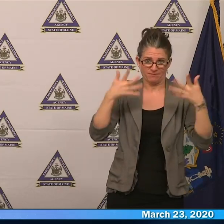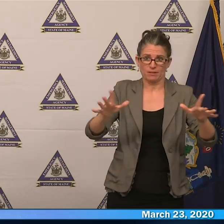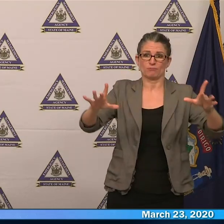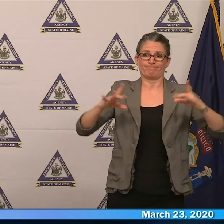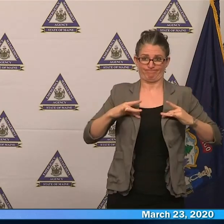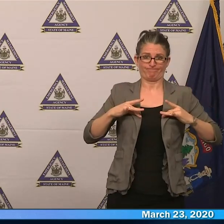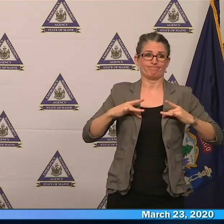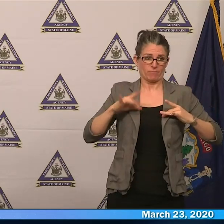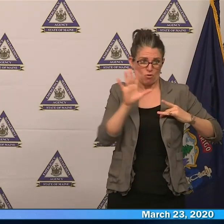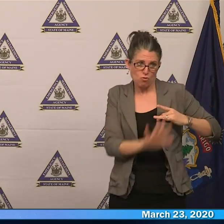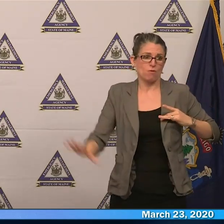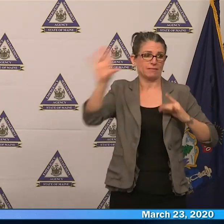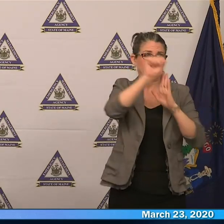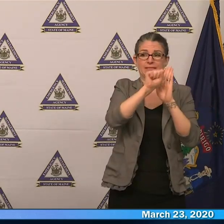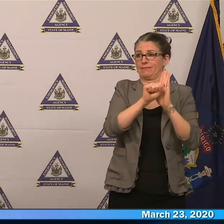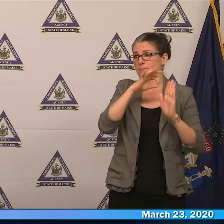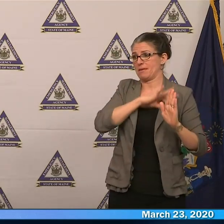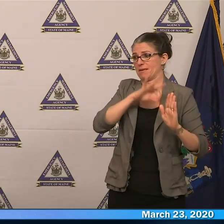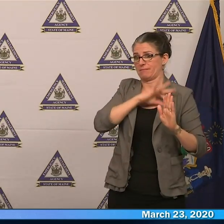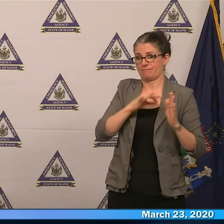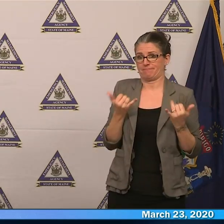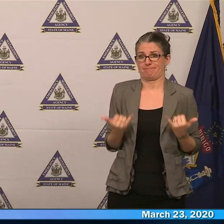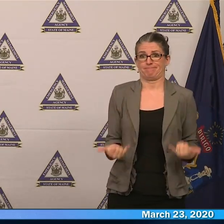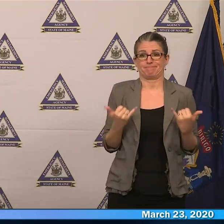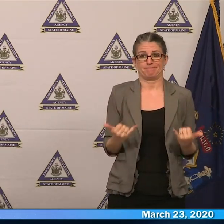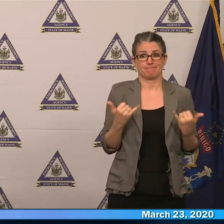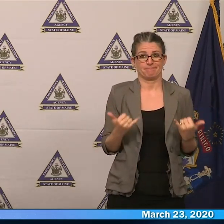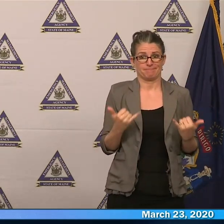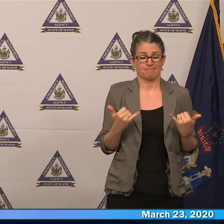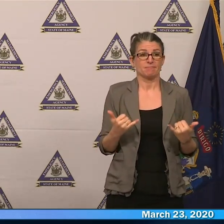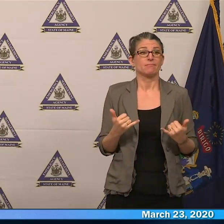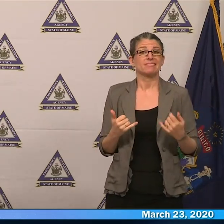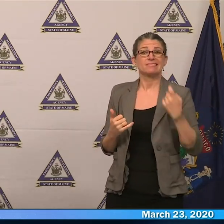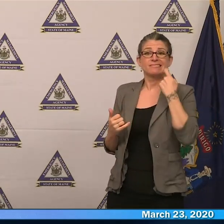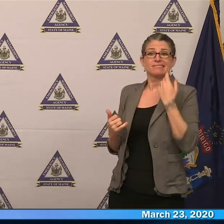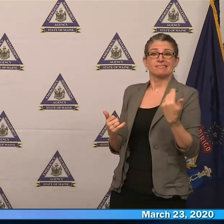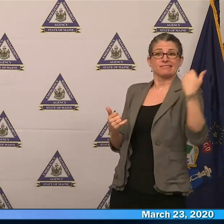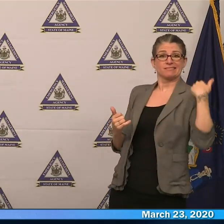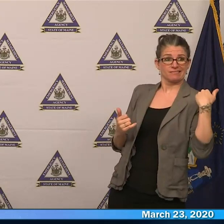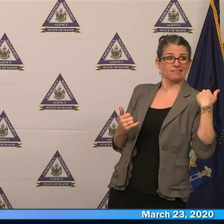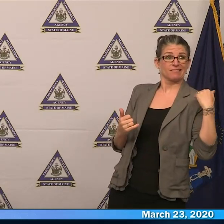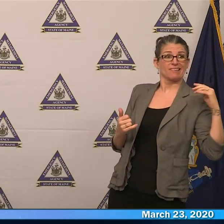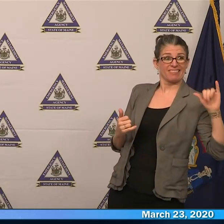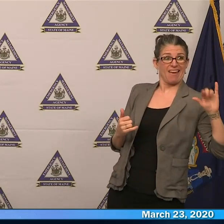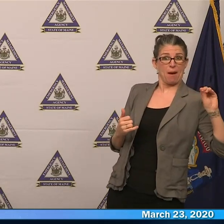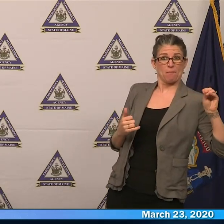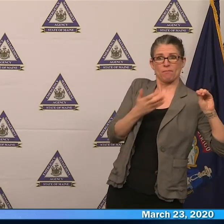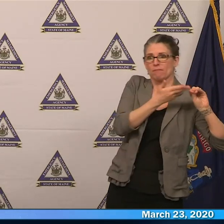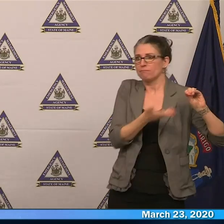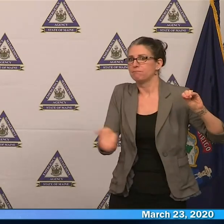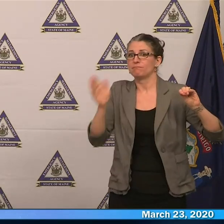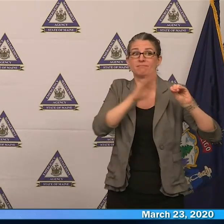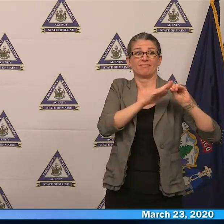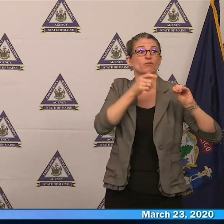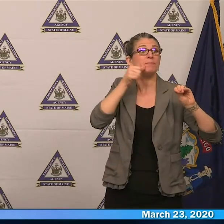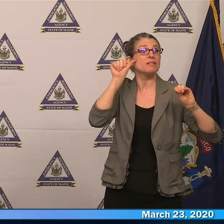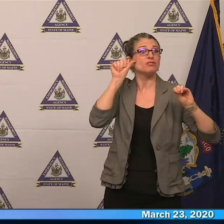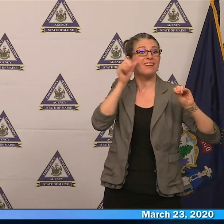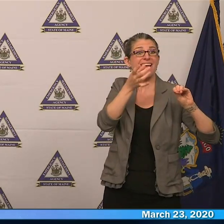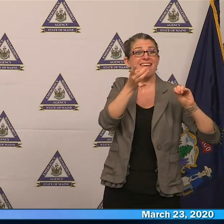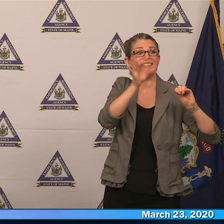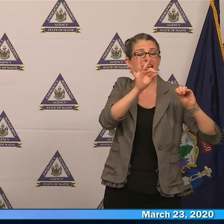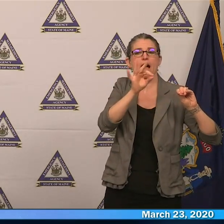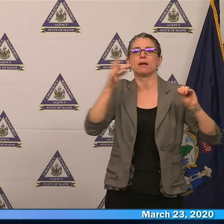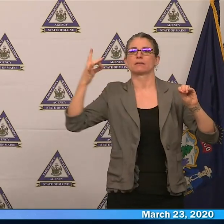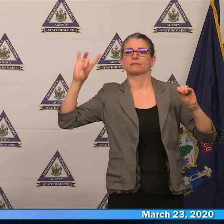state. This reflects an increase in 18 cases since yesterday. At